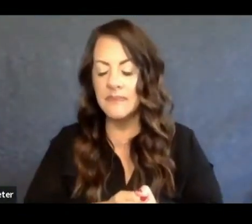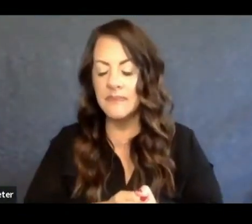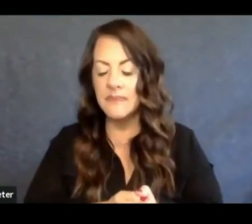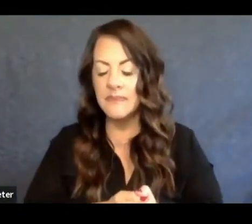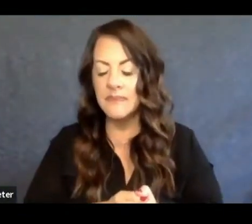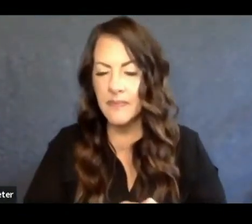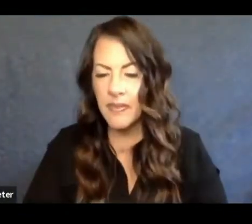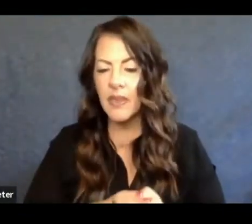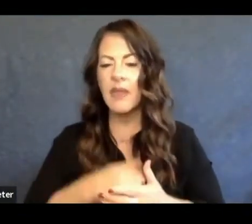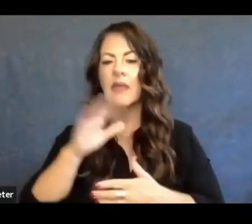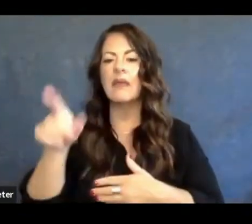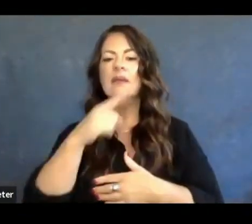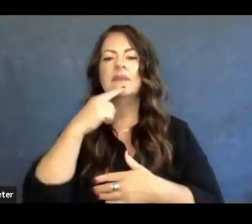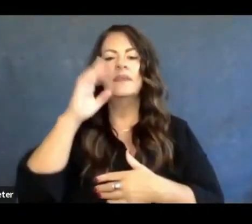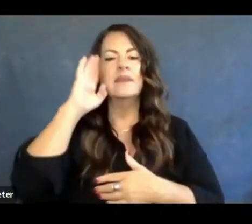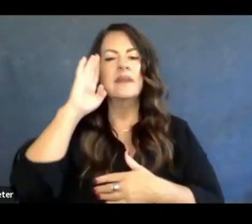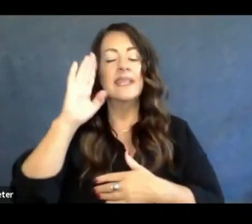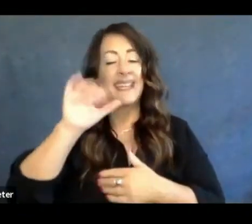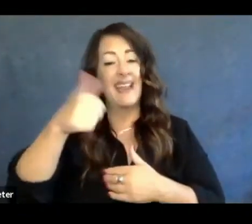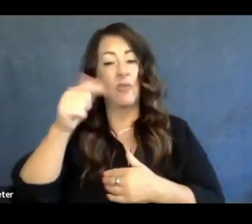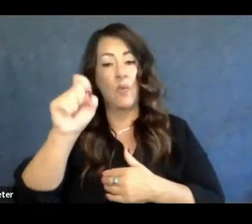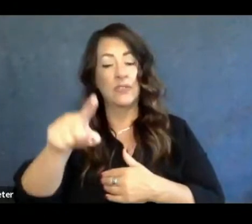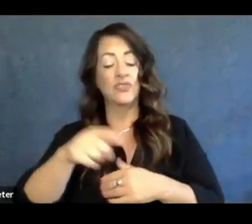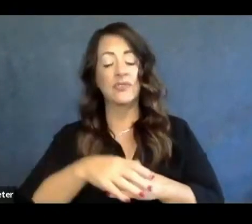Hi, Dr. Galley.